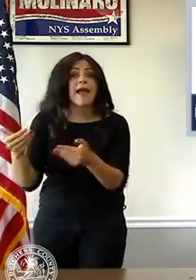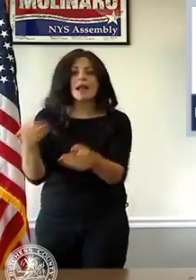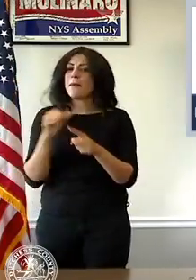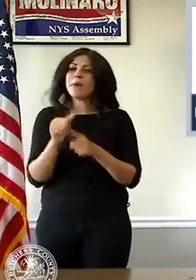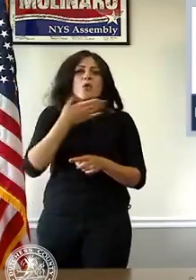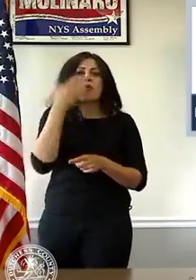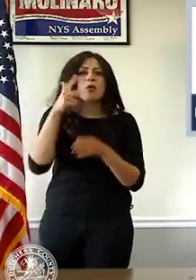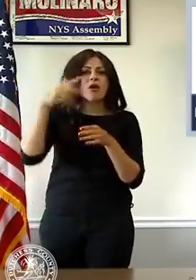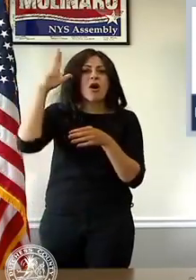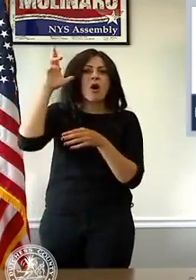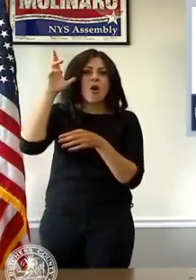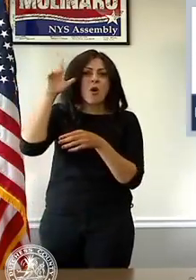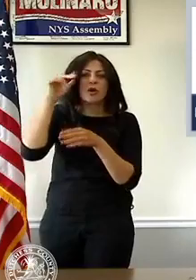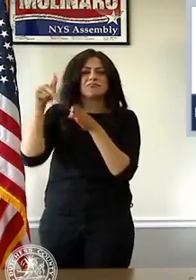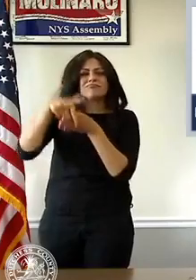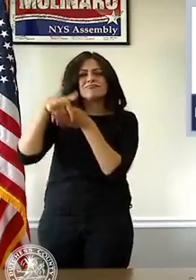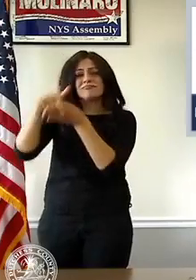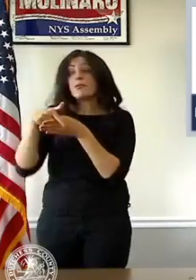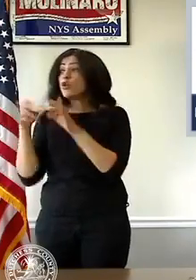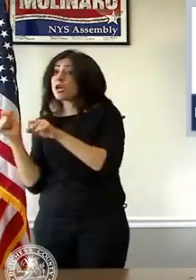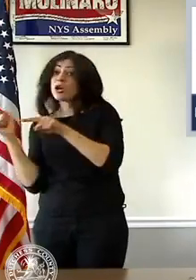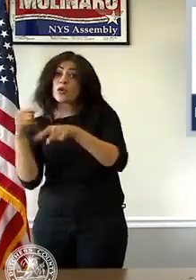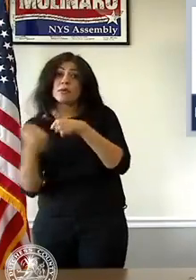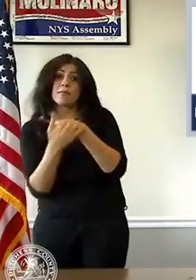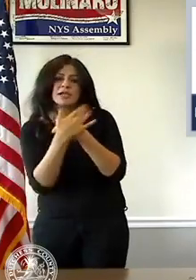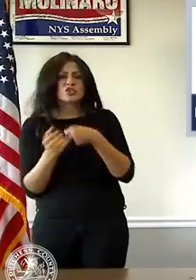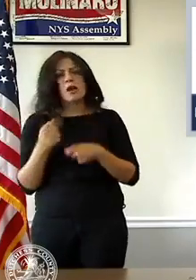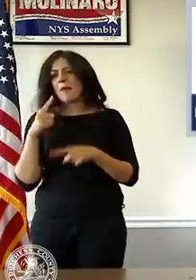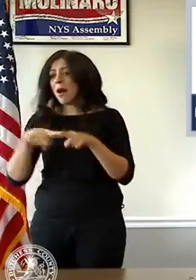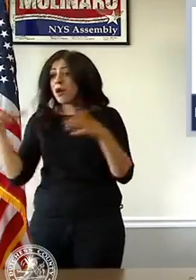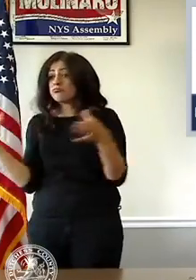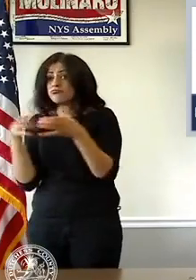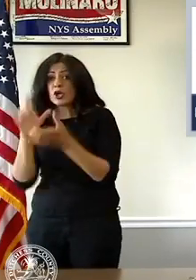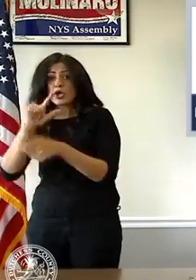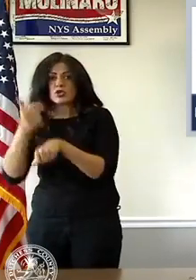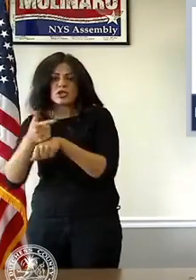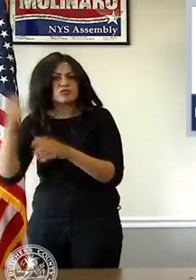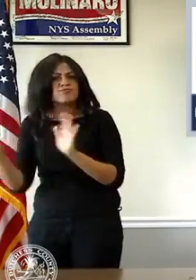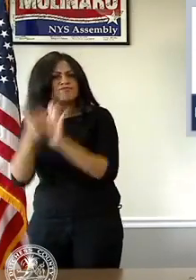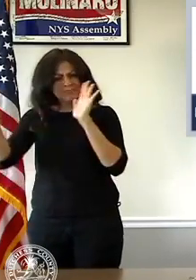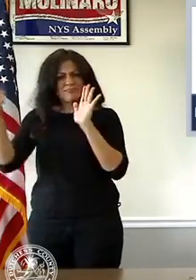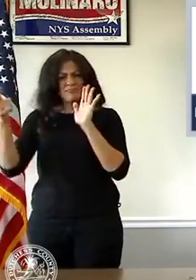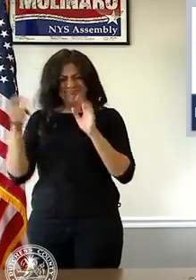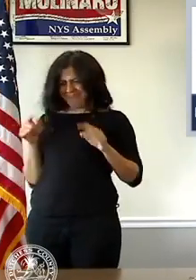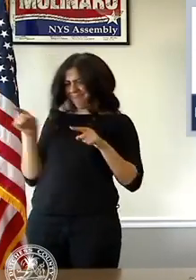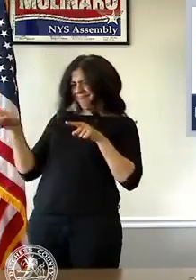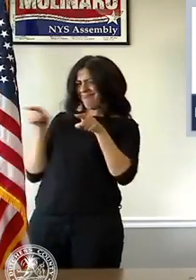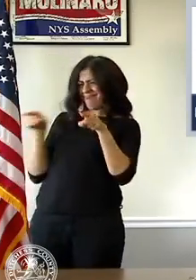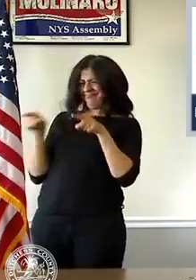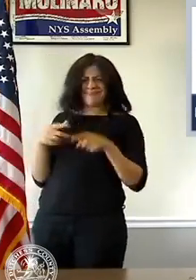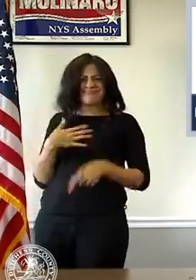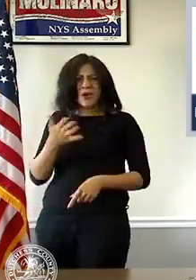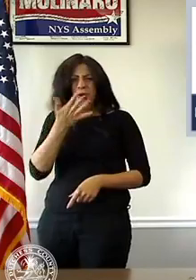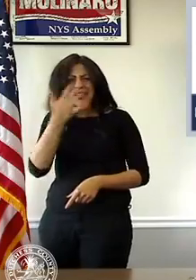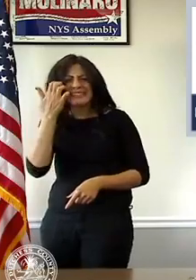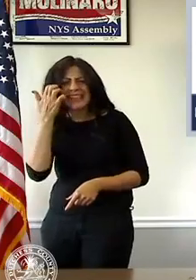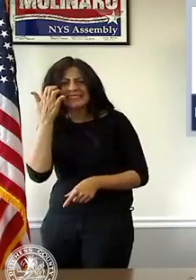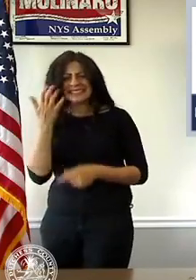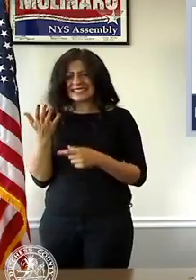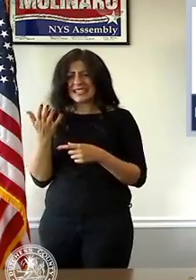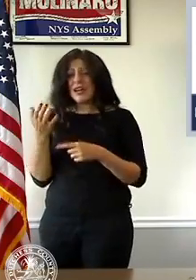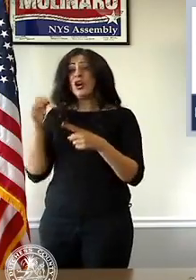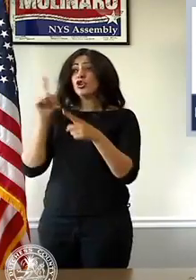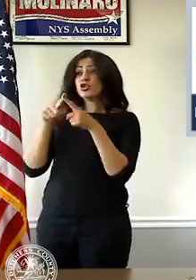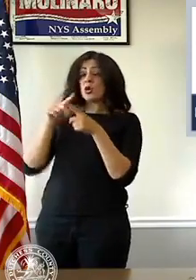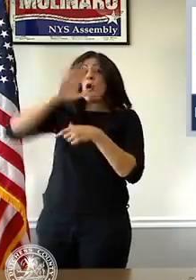can go to the beach but not have a graduation. These are not the kinds of decisions that should be relegated or centralized around one